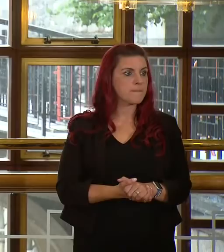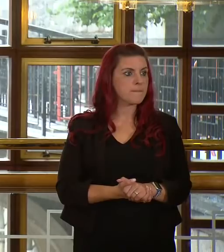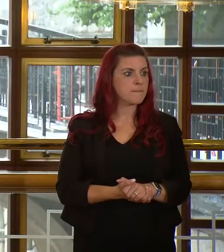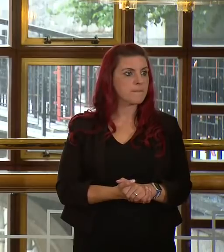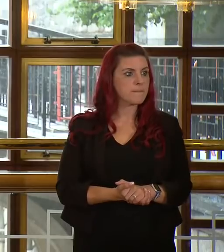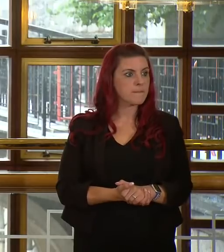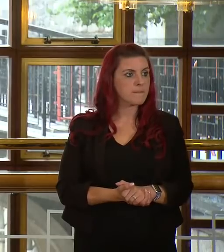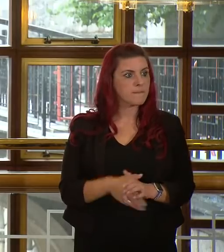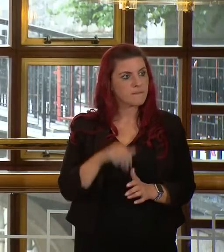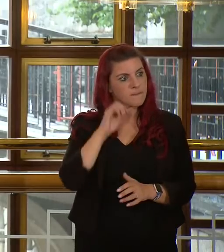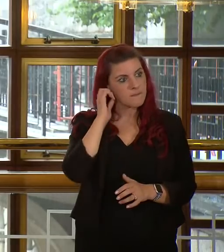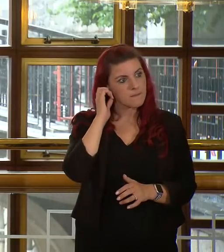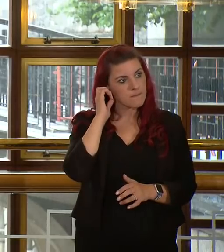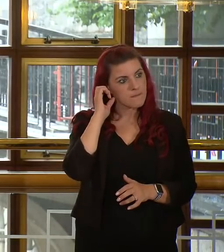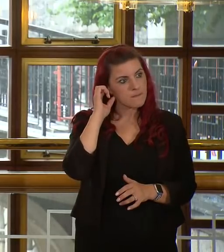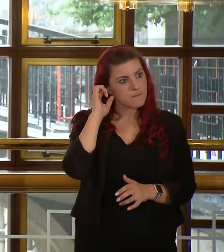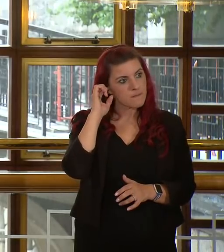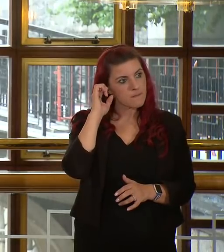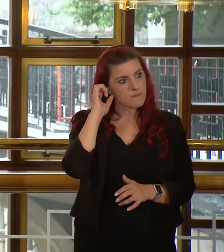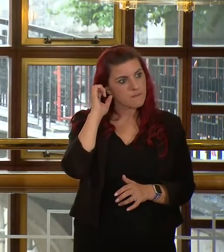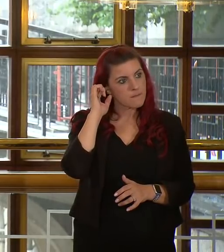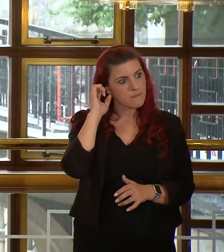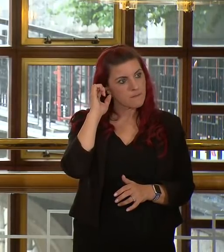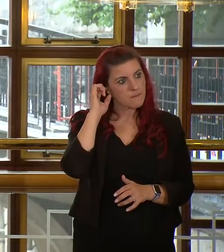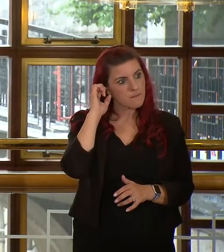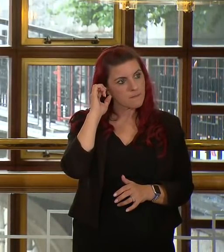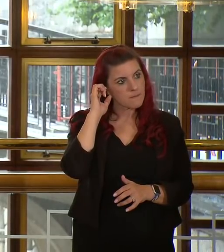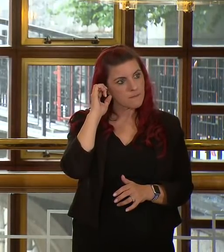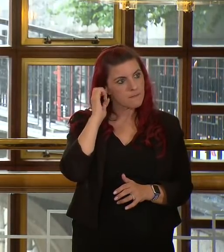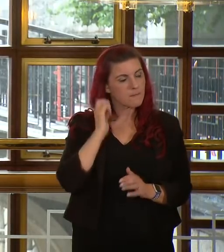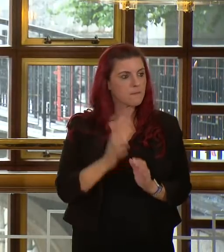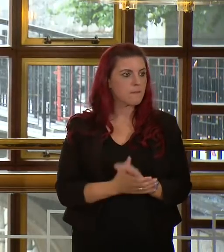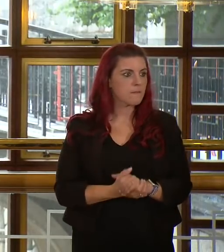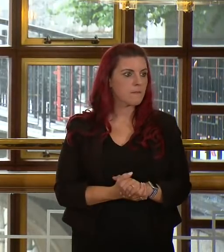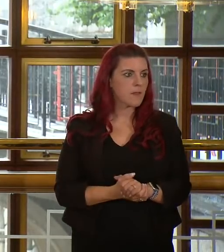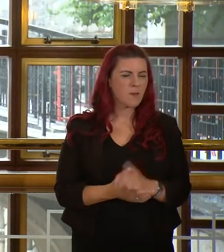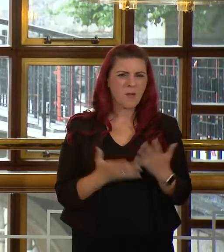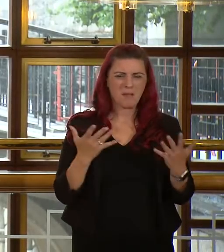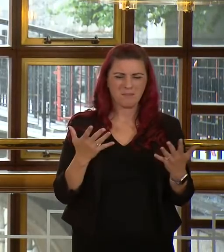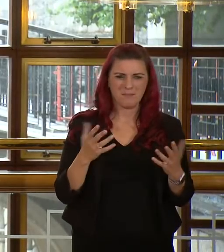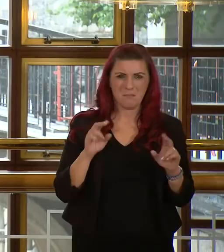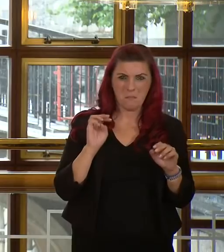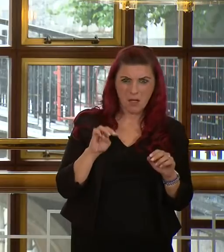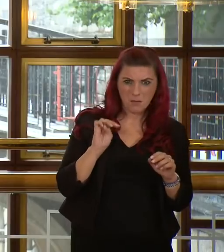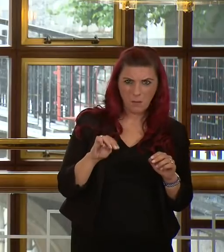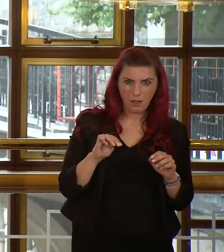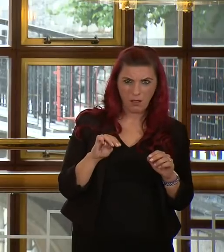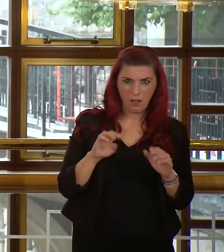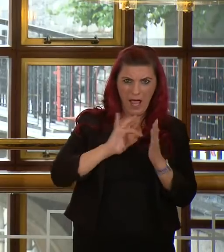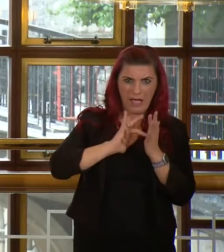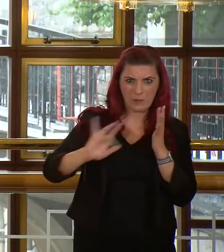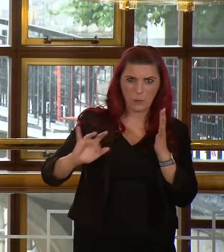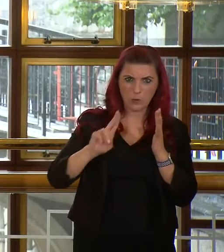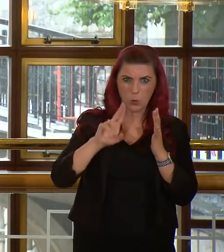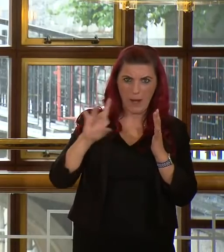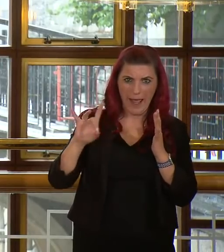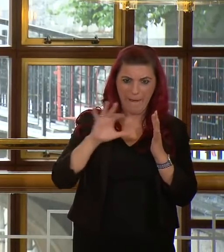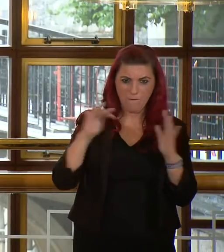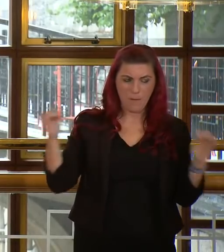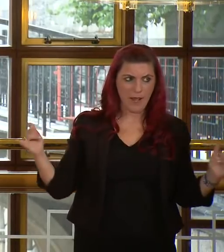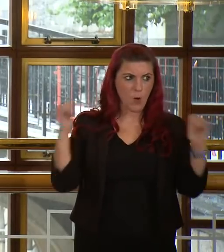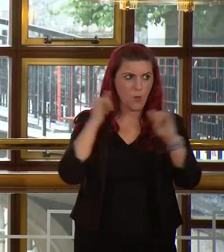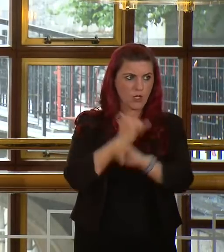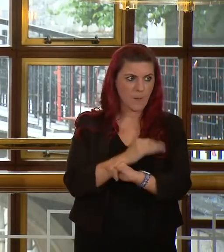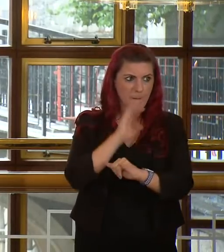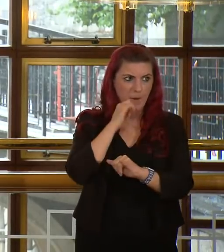how practical would it be to exclude the UK from any air bridge? Obviously, the virus has been much more severe there. Given